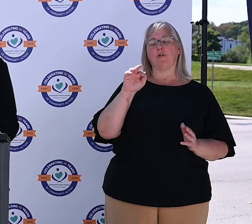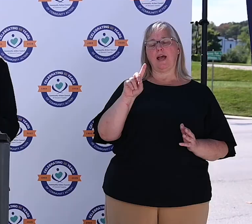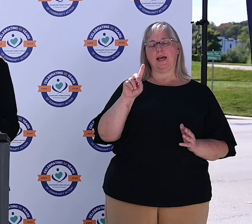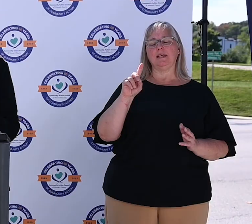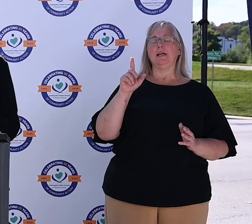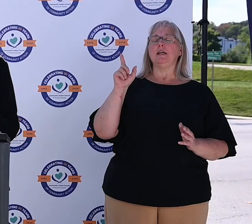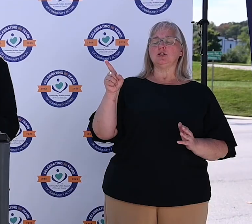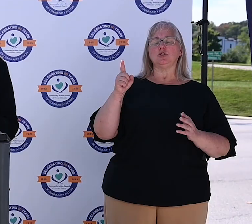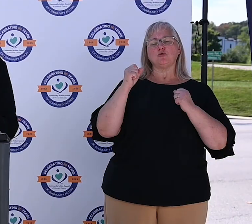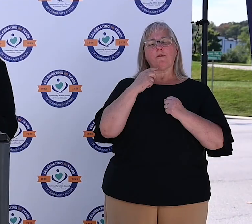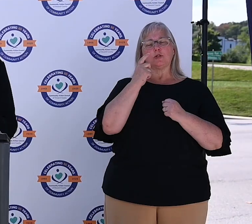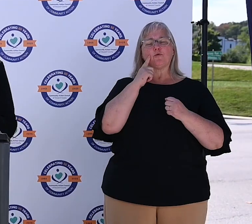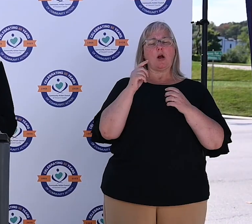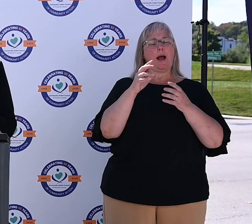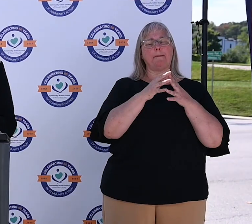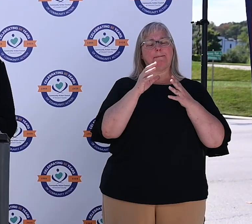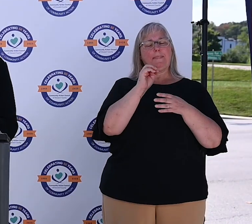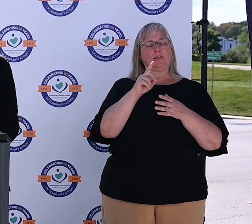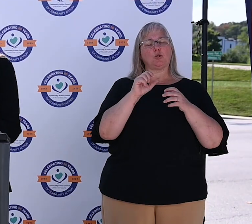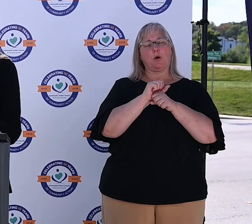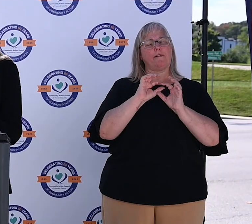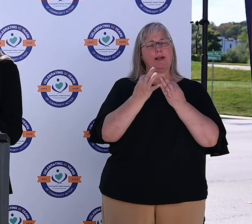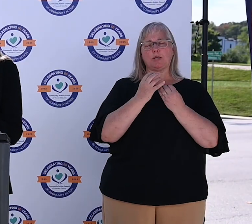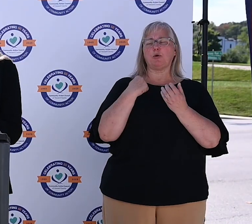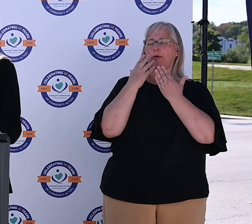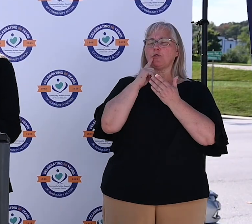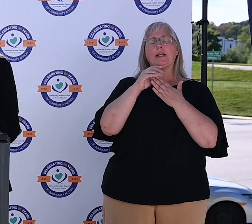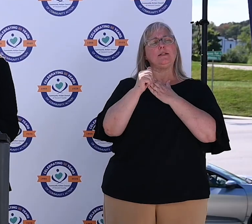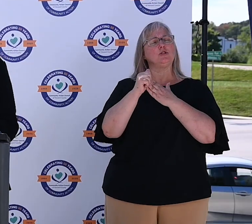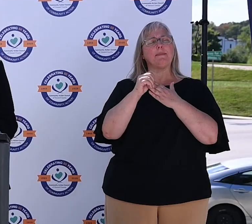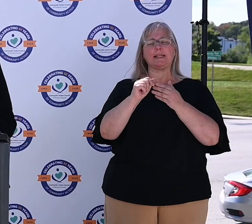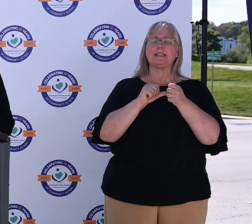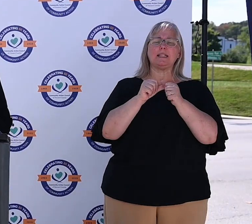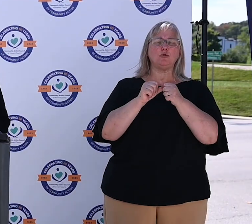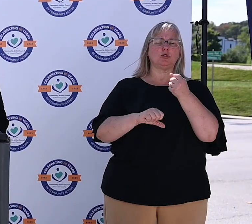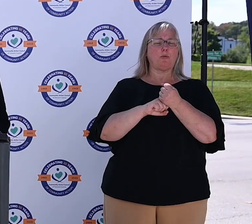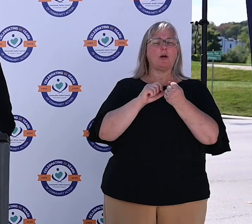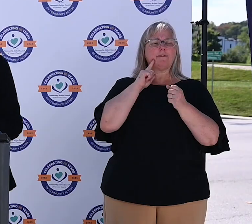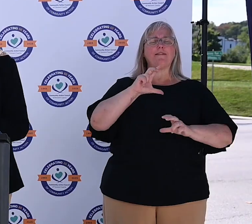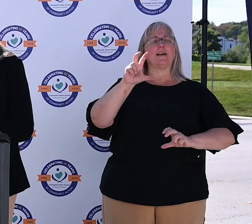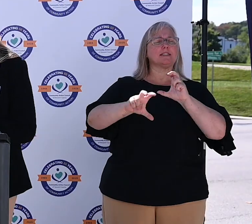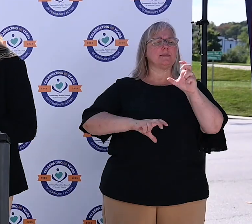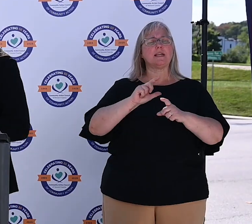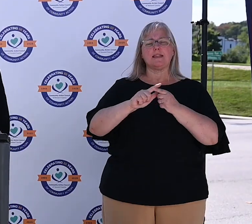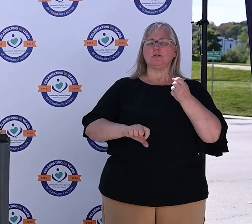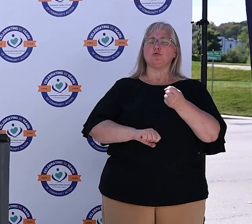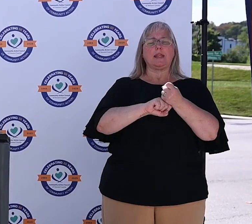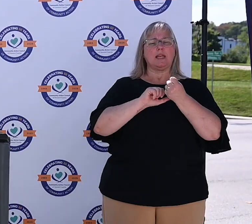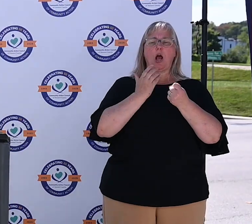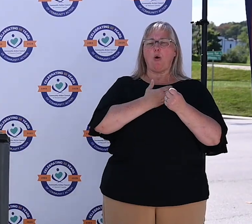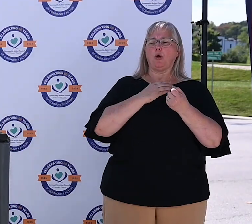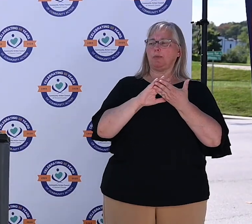working families. We are grateful to her leadership and continued support of investments that strengthen our communities. Kira.